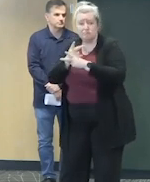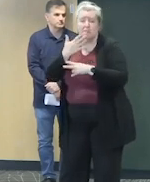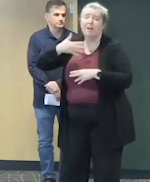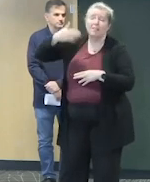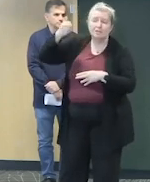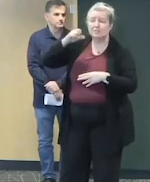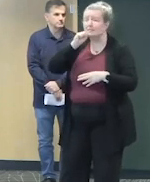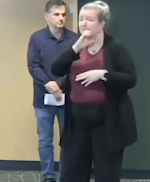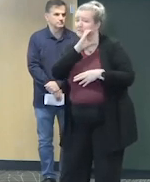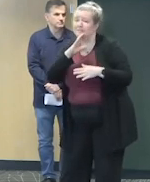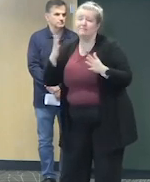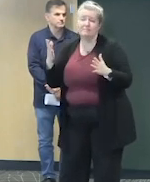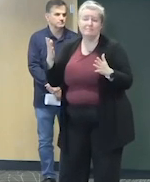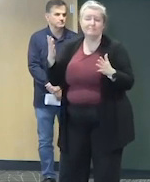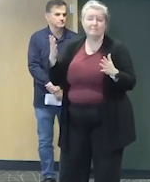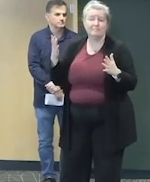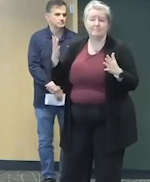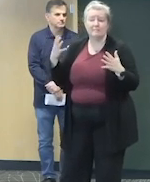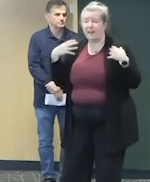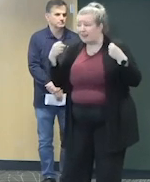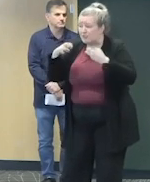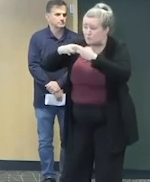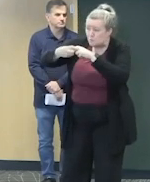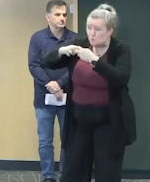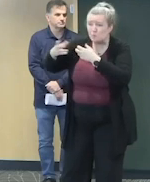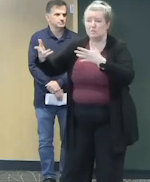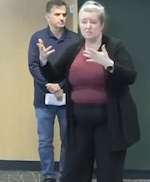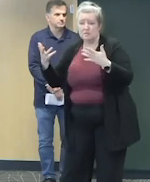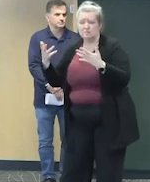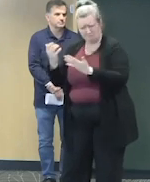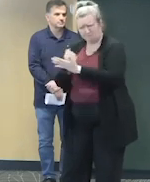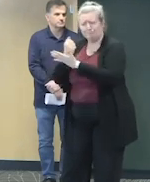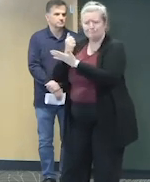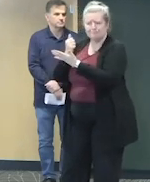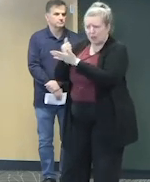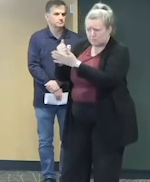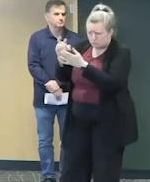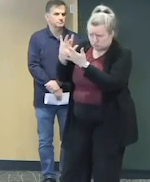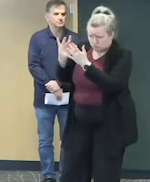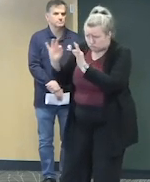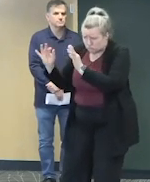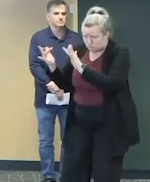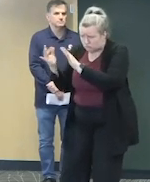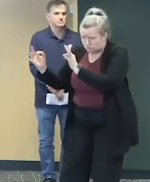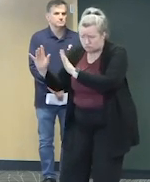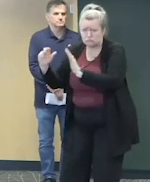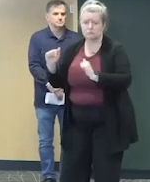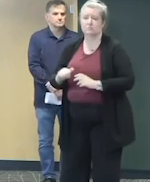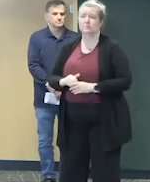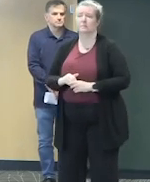infirmed. And again, a very good tee up. The fact that this is a weekend gives us latitude that we wouldn't have if it were a